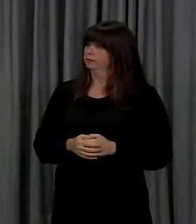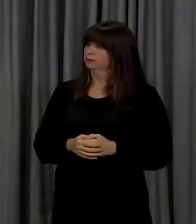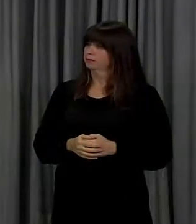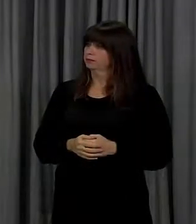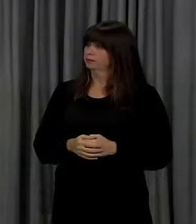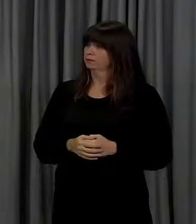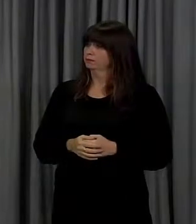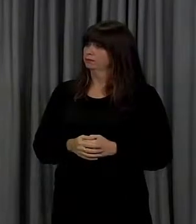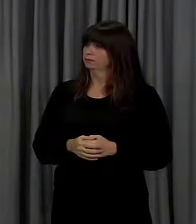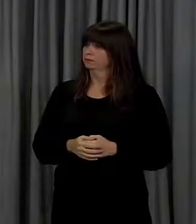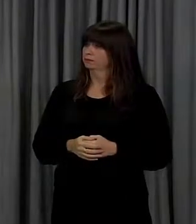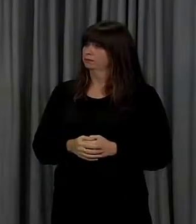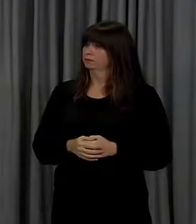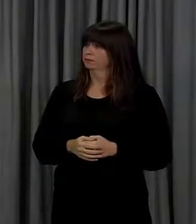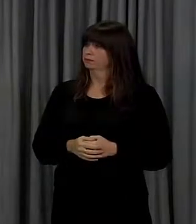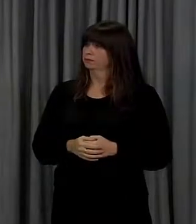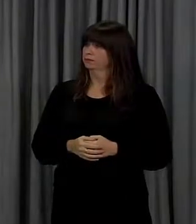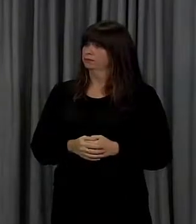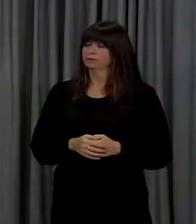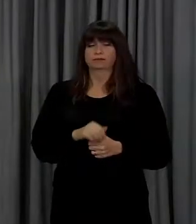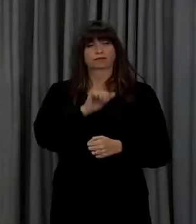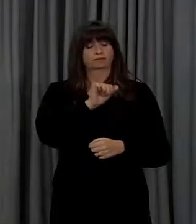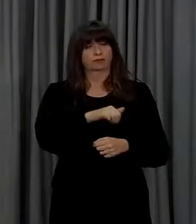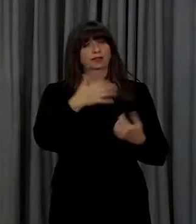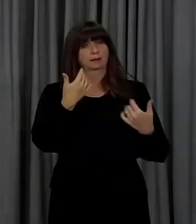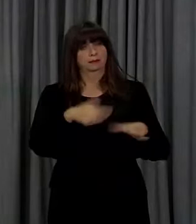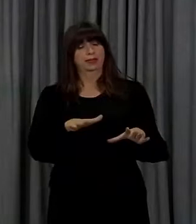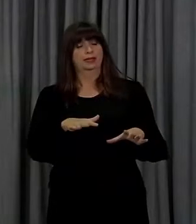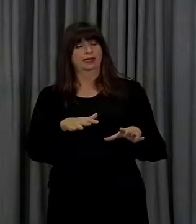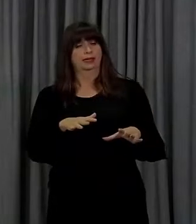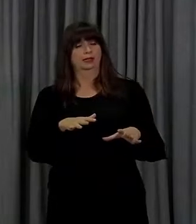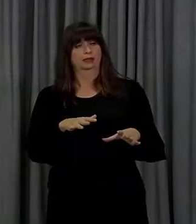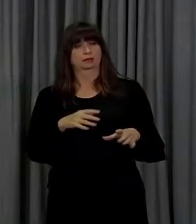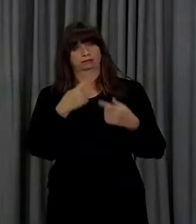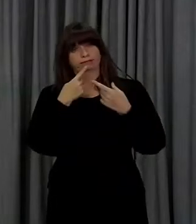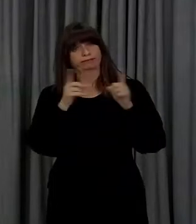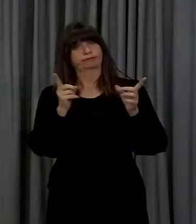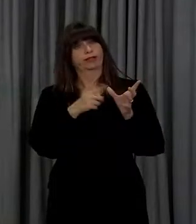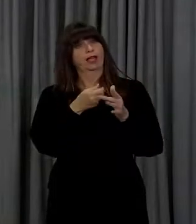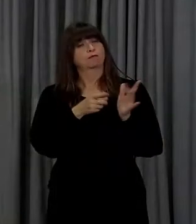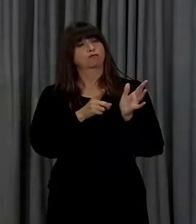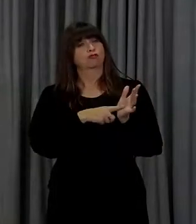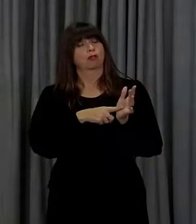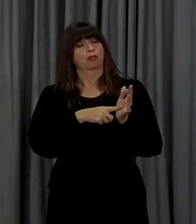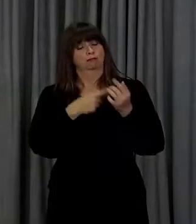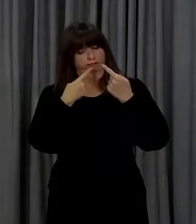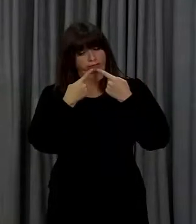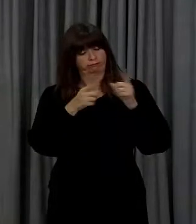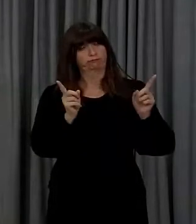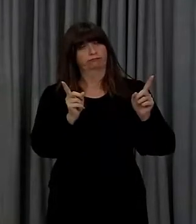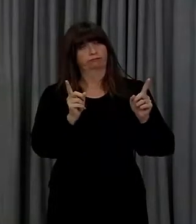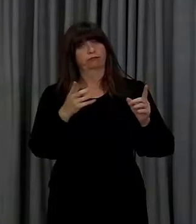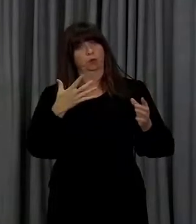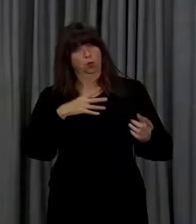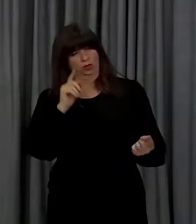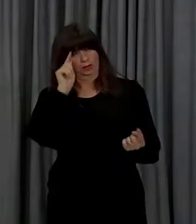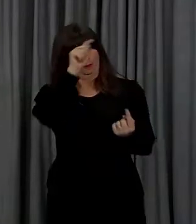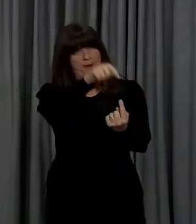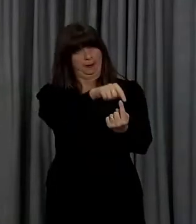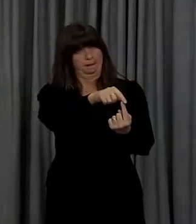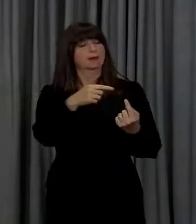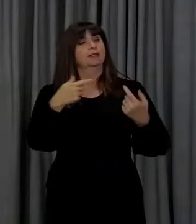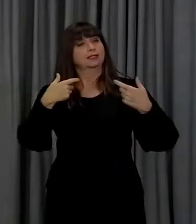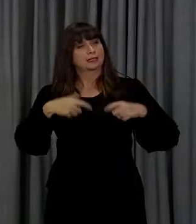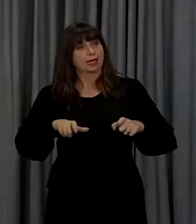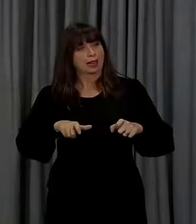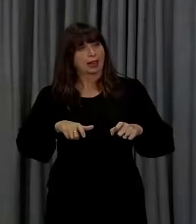Thanks very much. Well, we did set out those targets in April, and we are still putting a